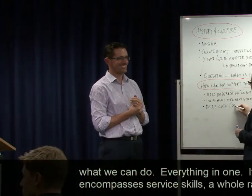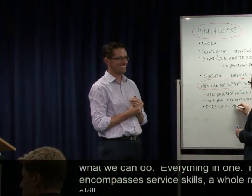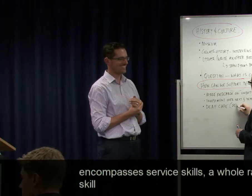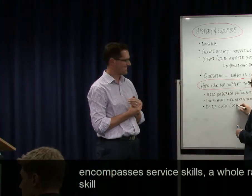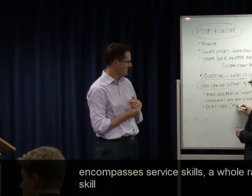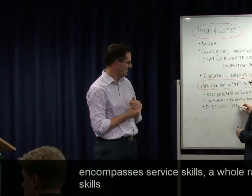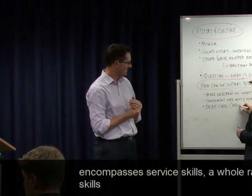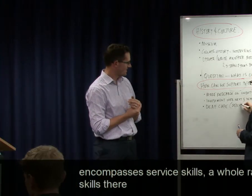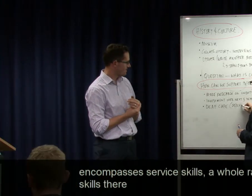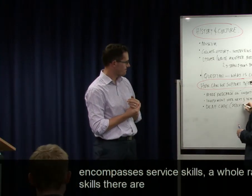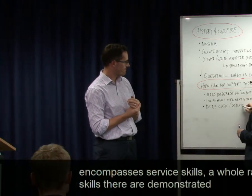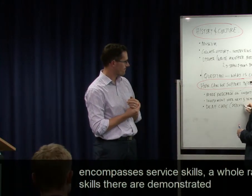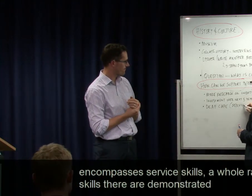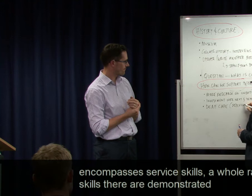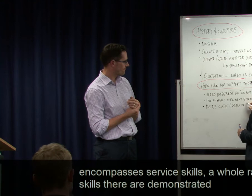Why not open a restaurant, something like that?